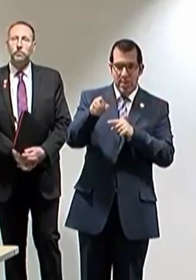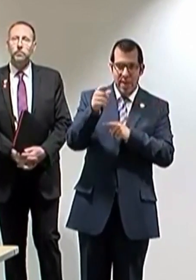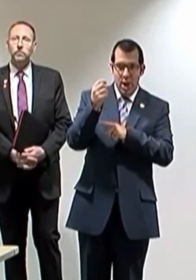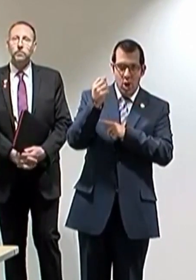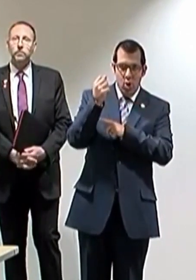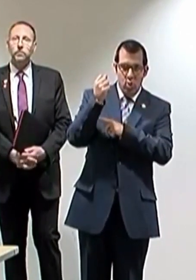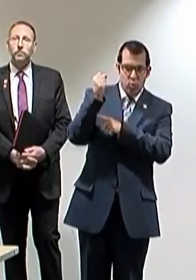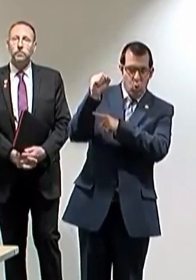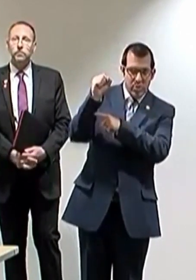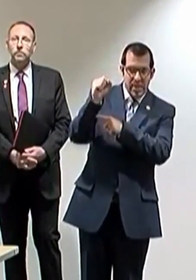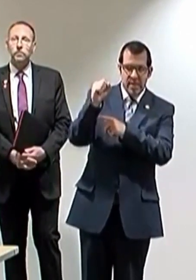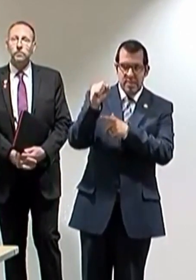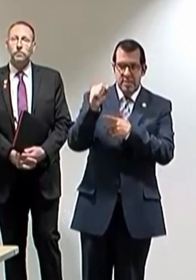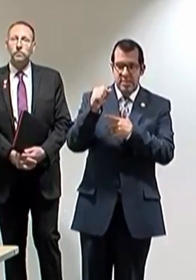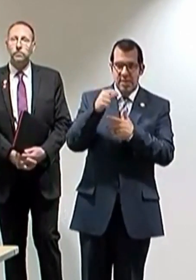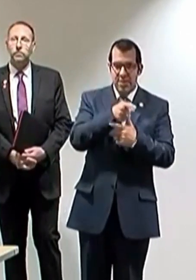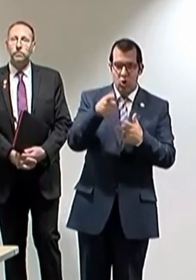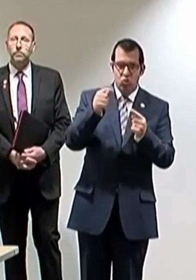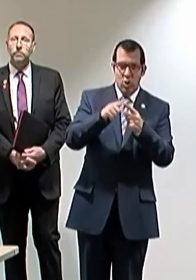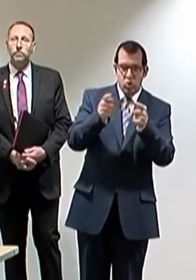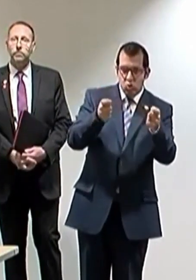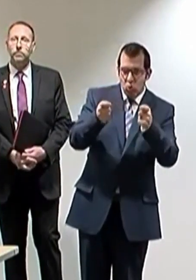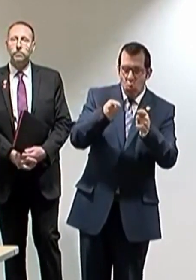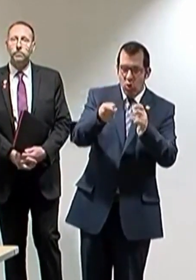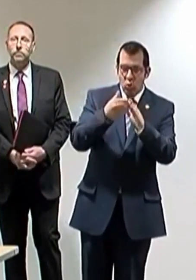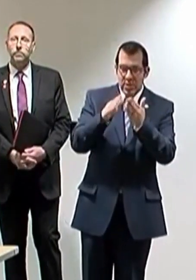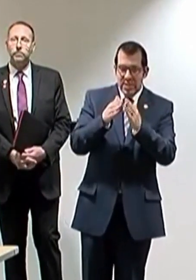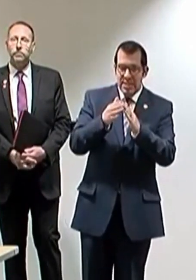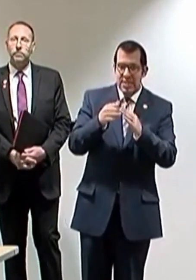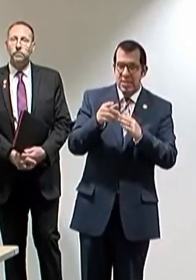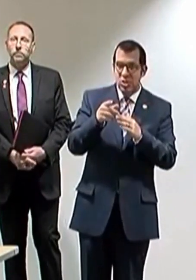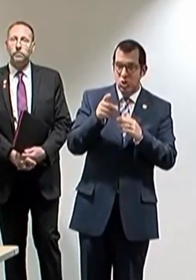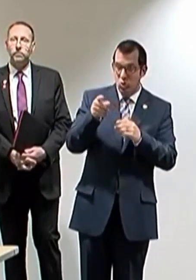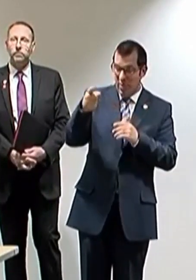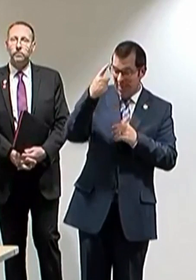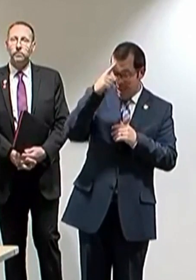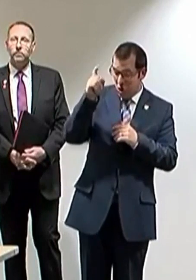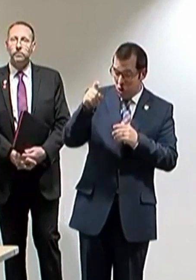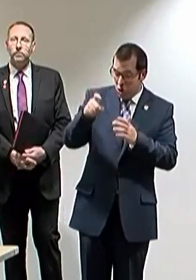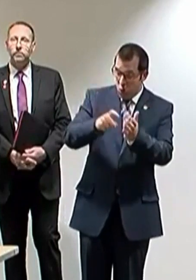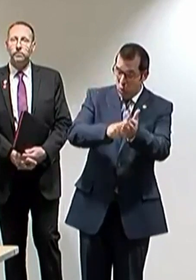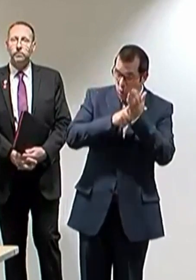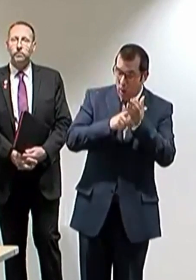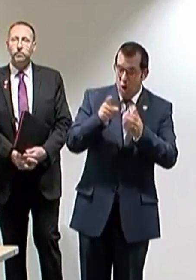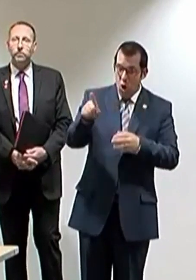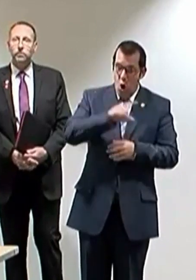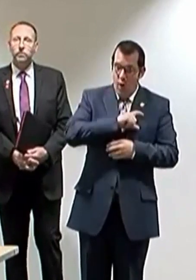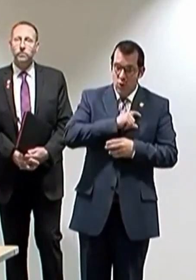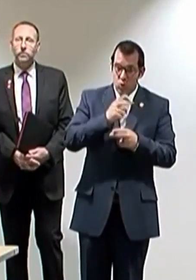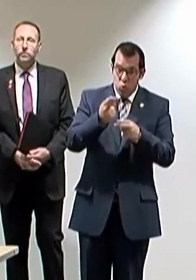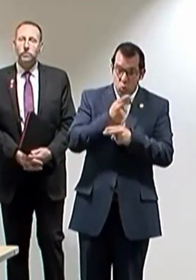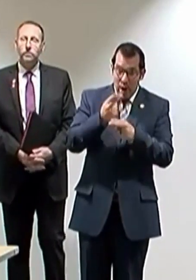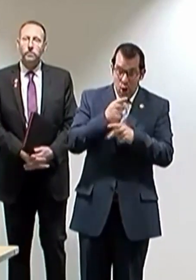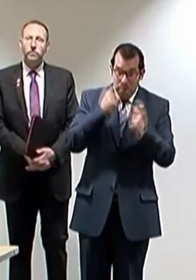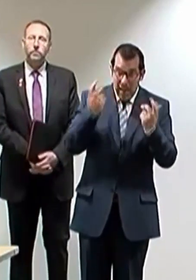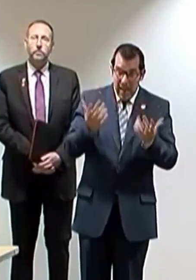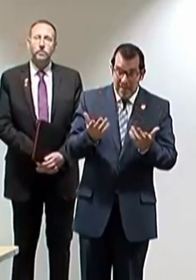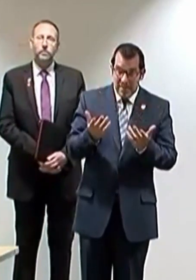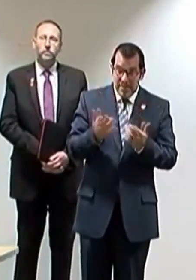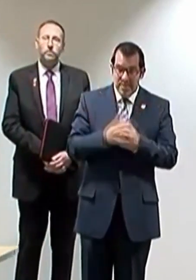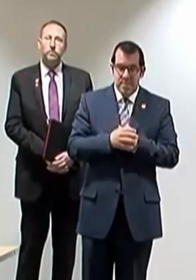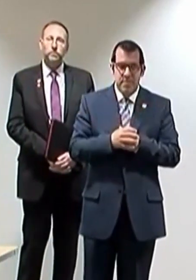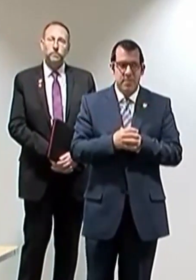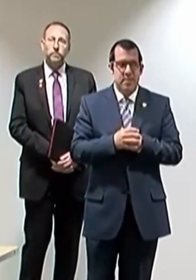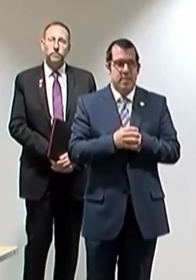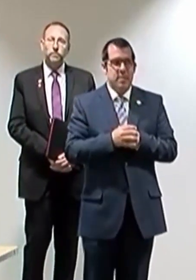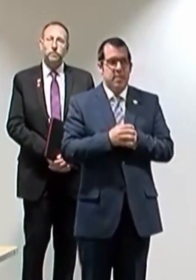to patrol these different cities. Do you think that should be mandated for officers to be wearing masks?